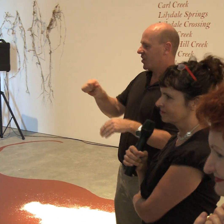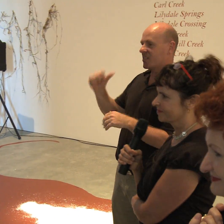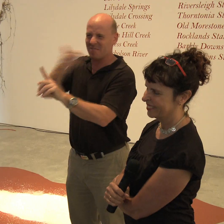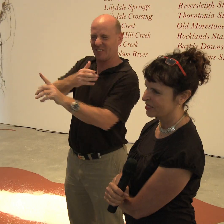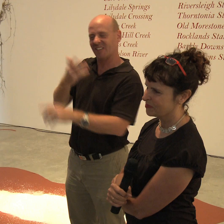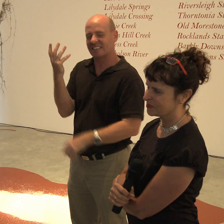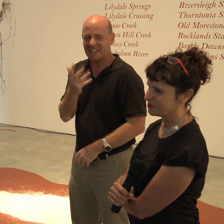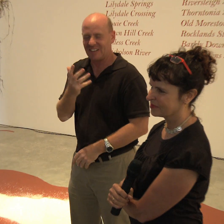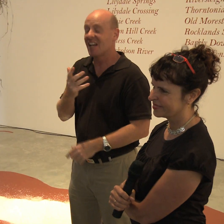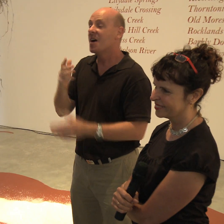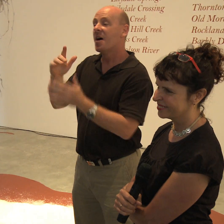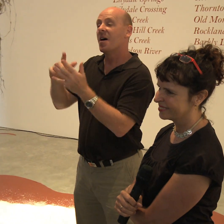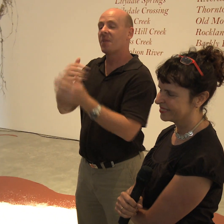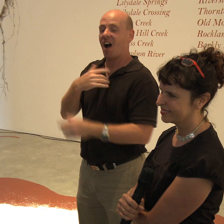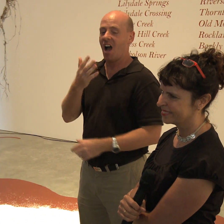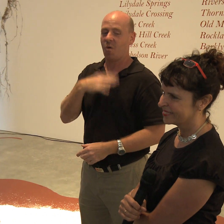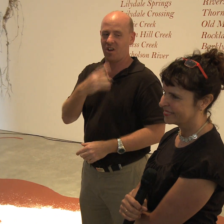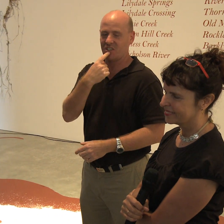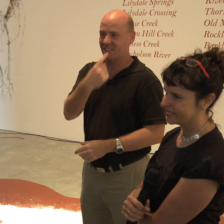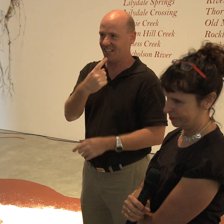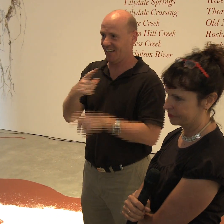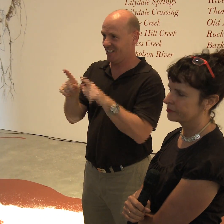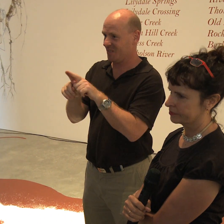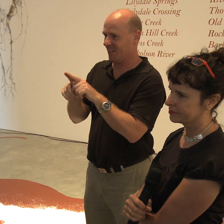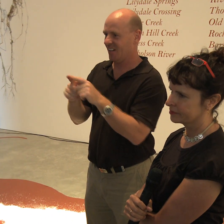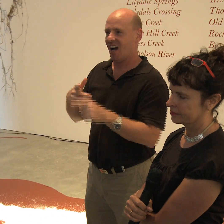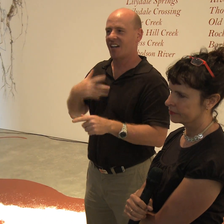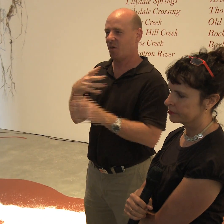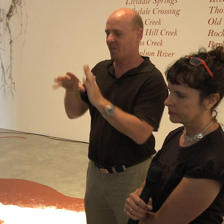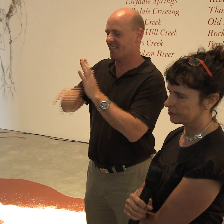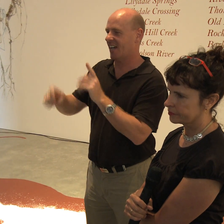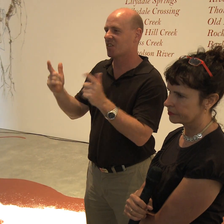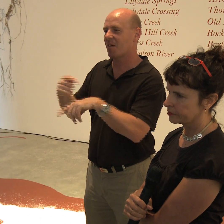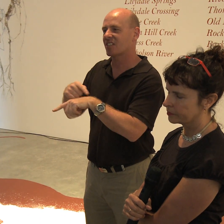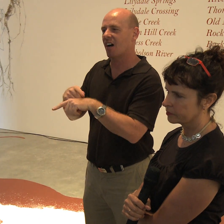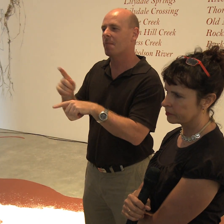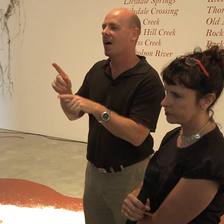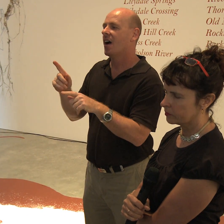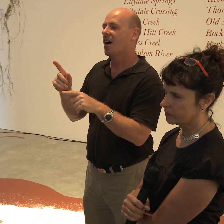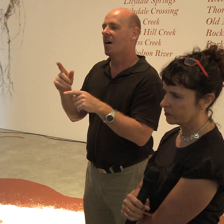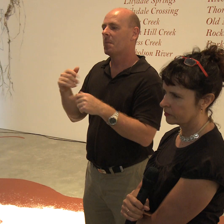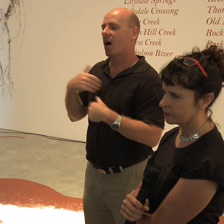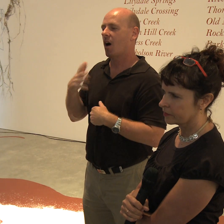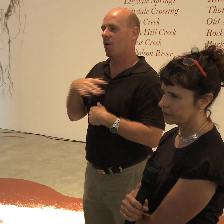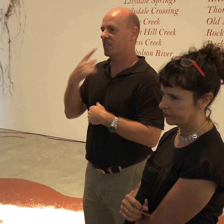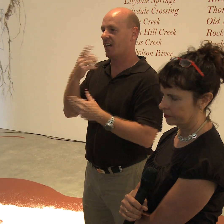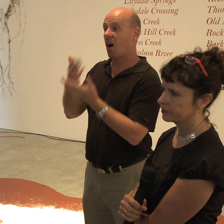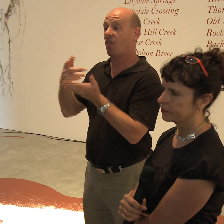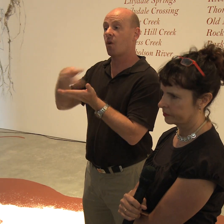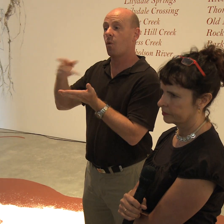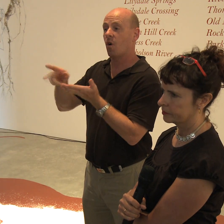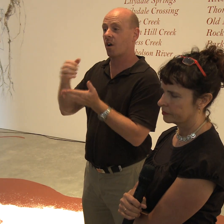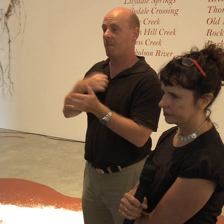lot. Judy, I wanted to mention too, I don't want to take up too much time, but on that walk,